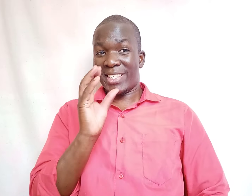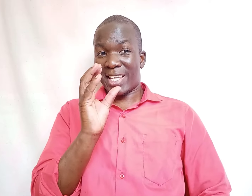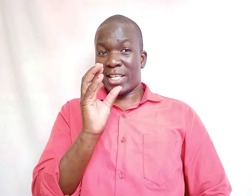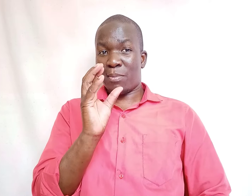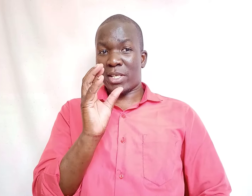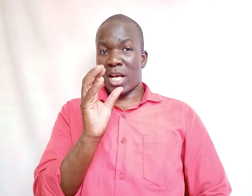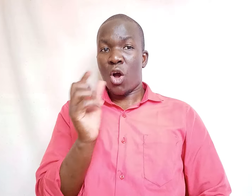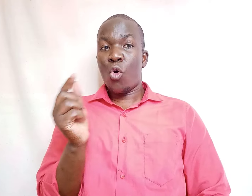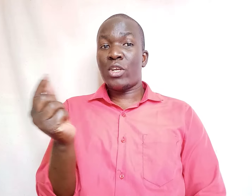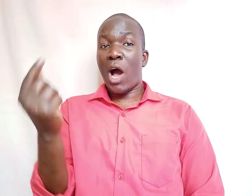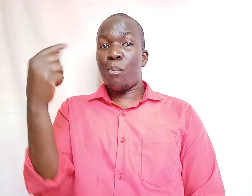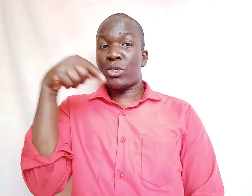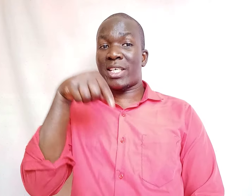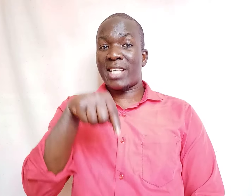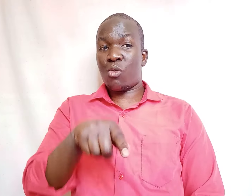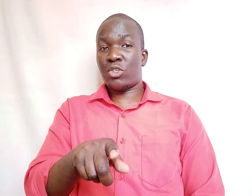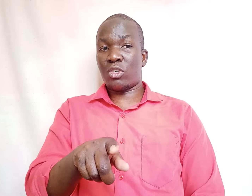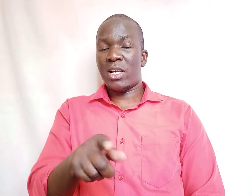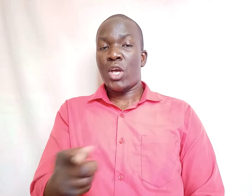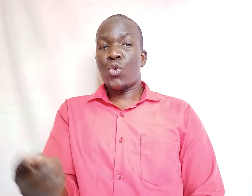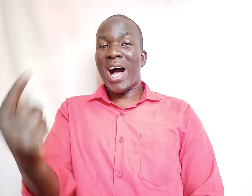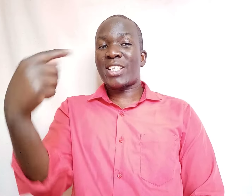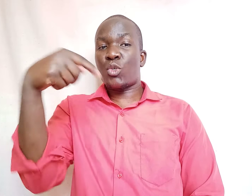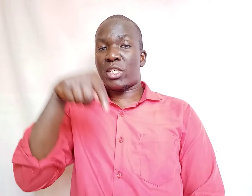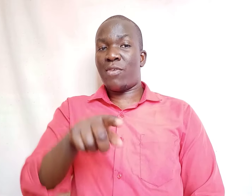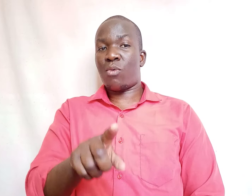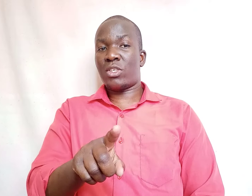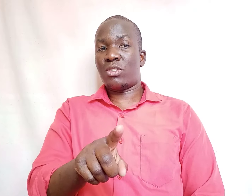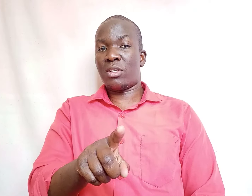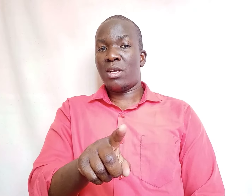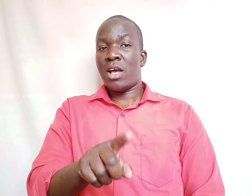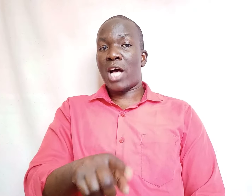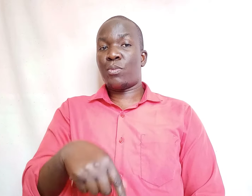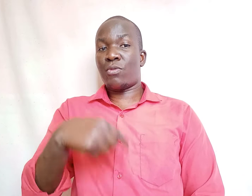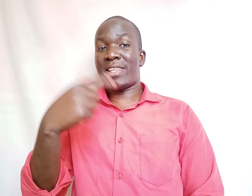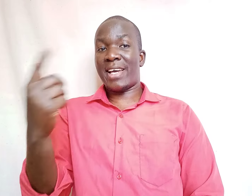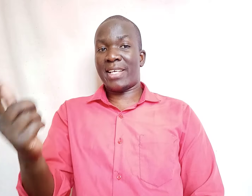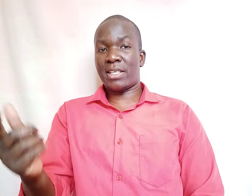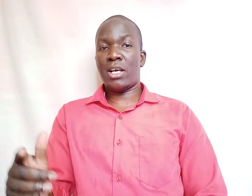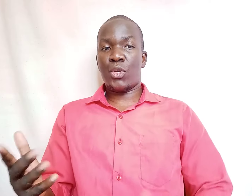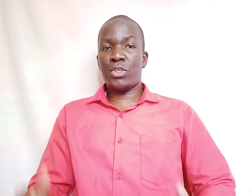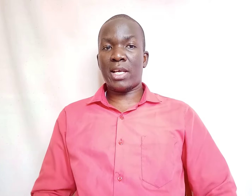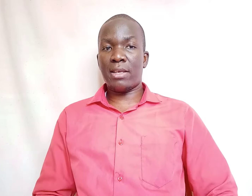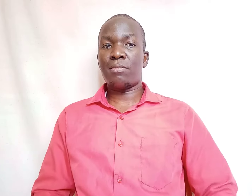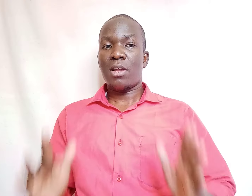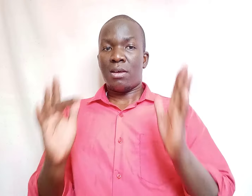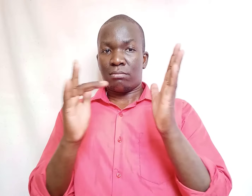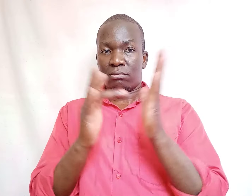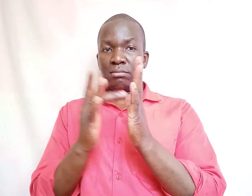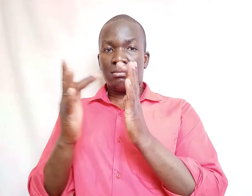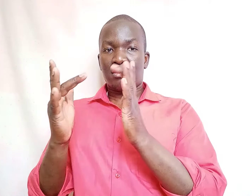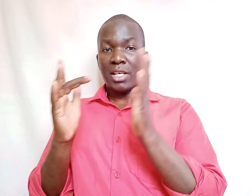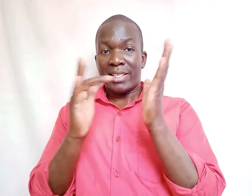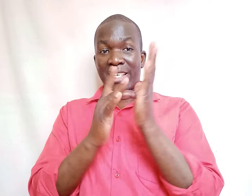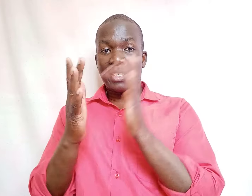this other interpreter who now poses a question. You ask yourself a question and you provide the answer. You say,